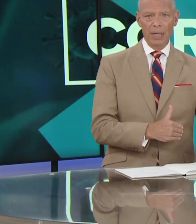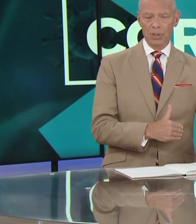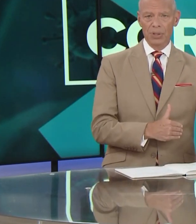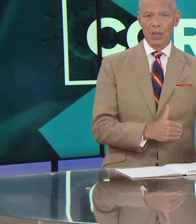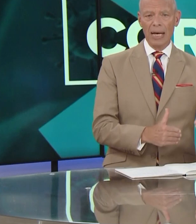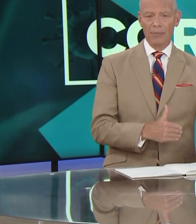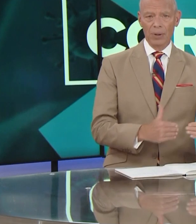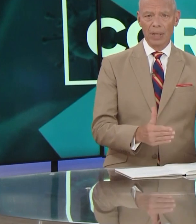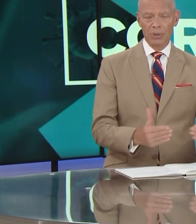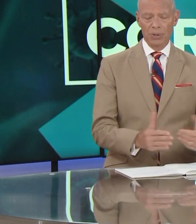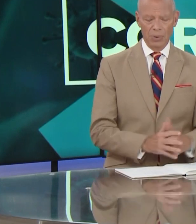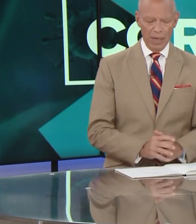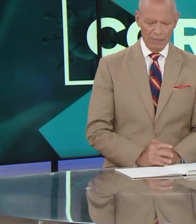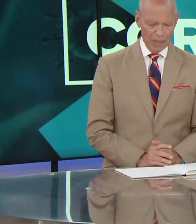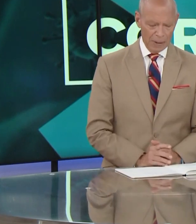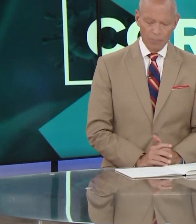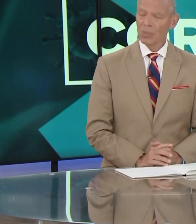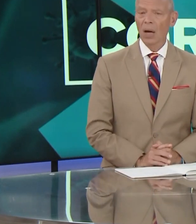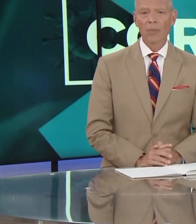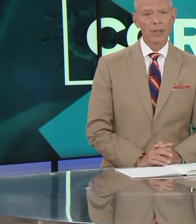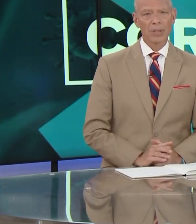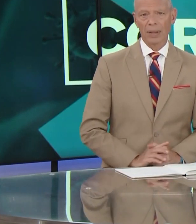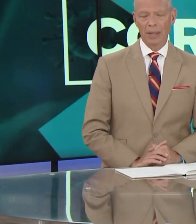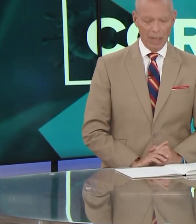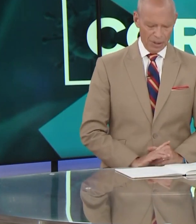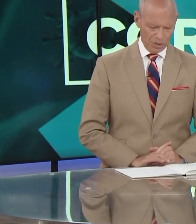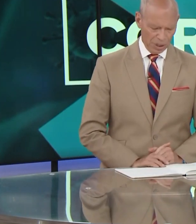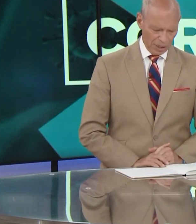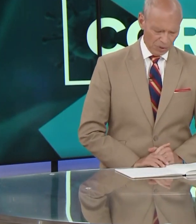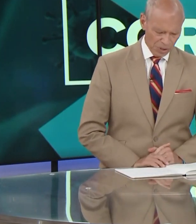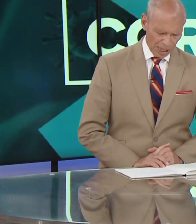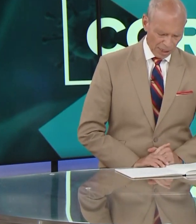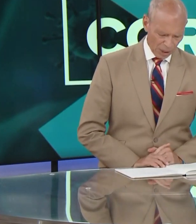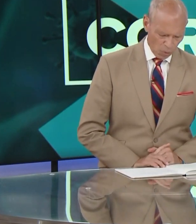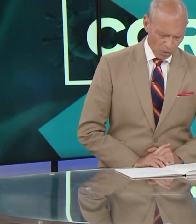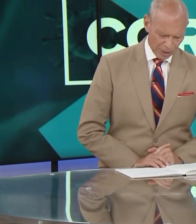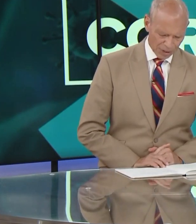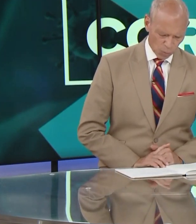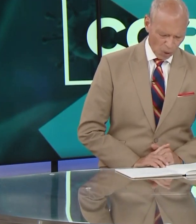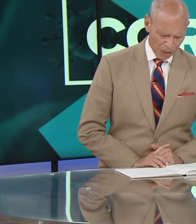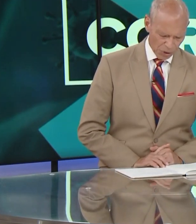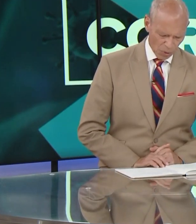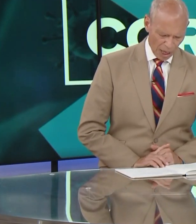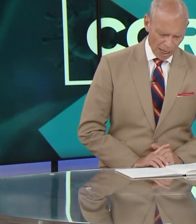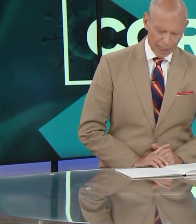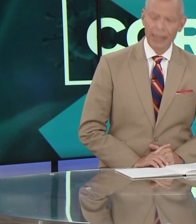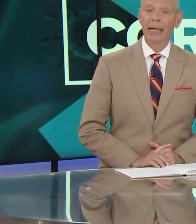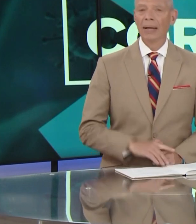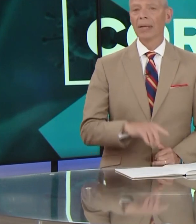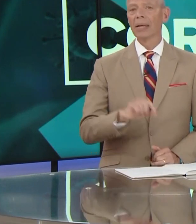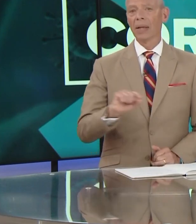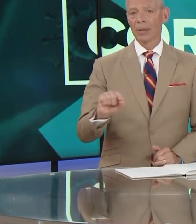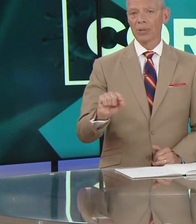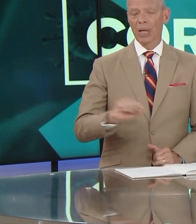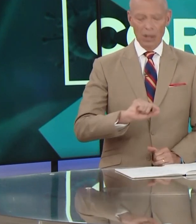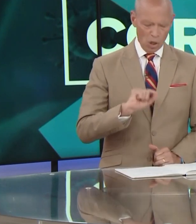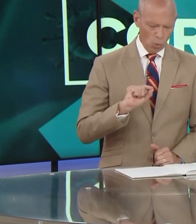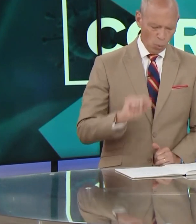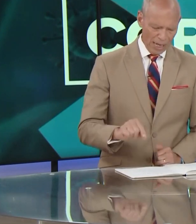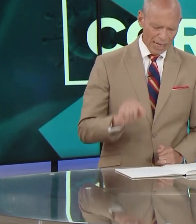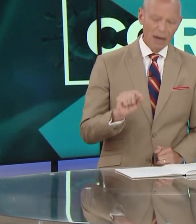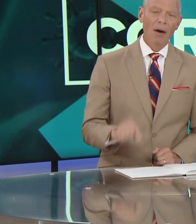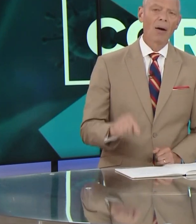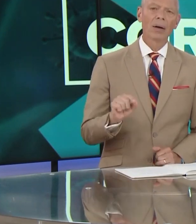those cases in half, or the cases are in half. No, that's not the case. The governor said, and I quote, "That's way too high." And then he later